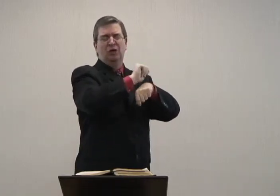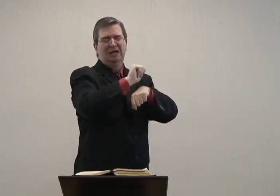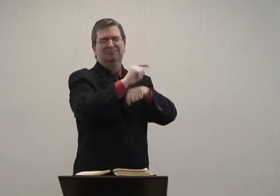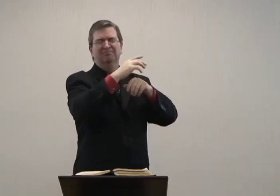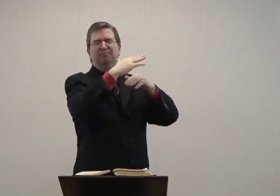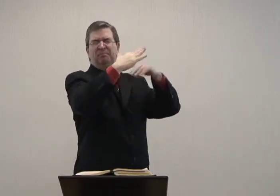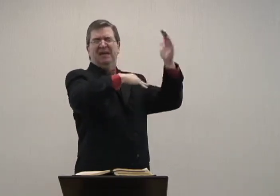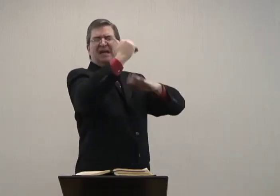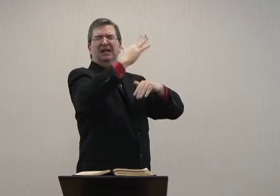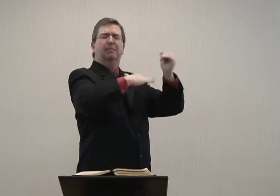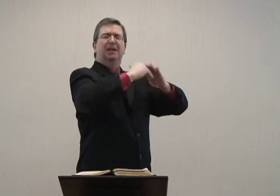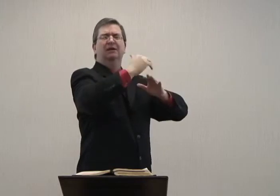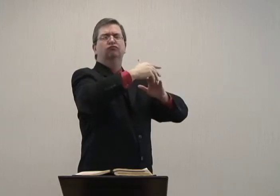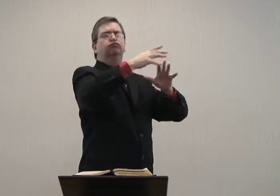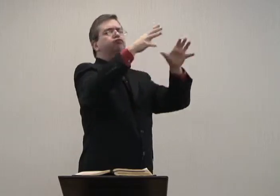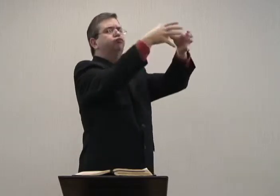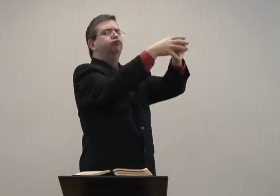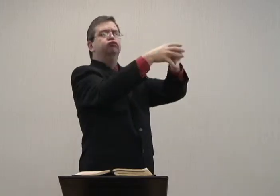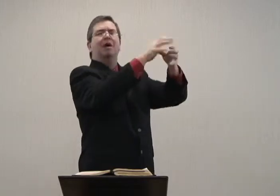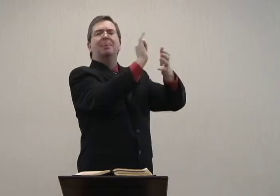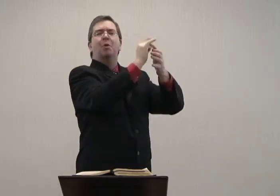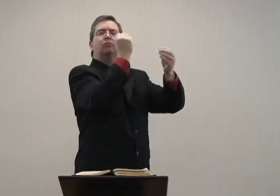They'll be in the high building.